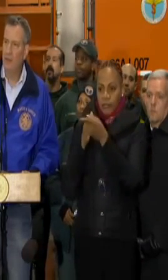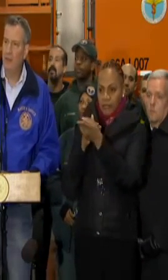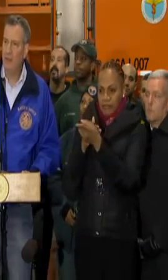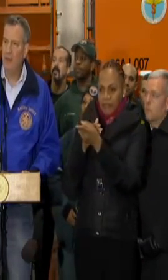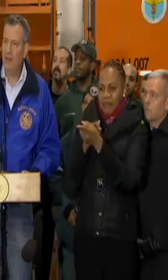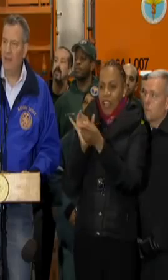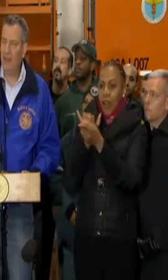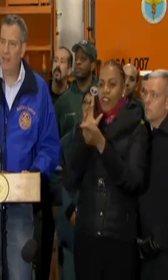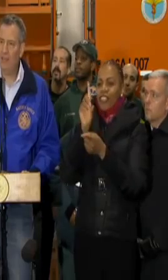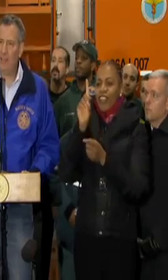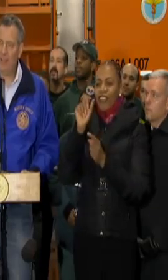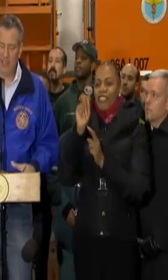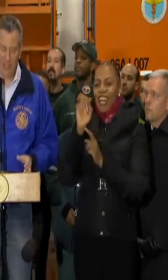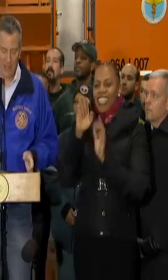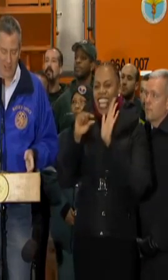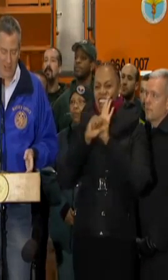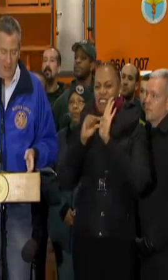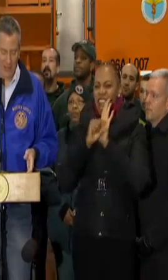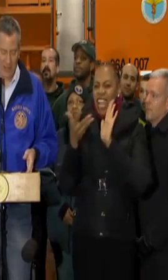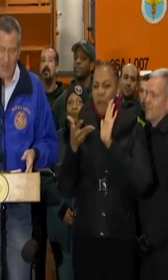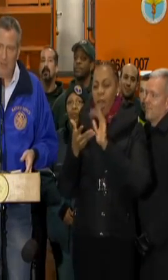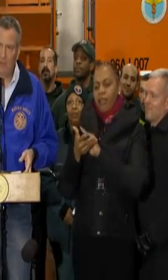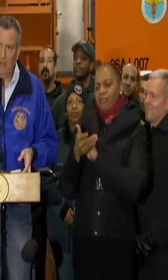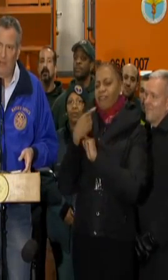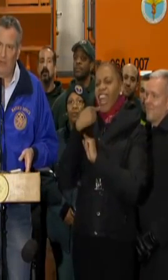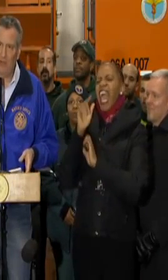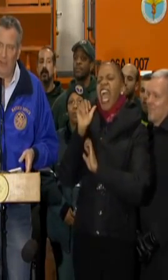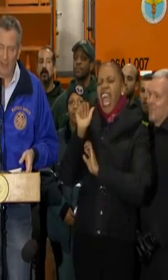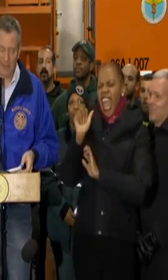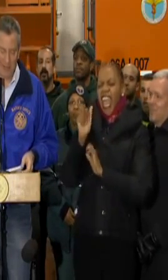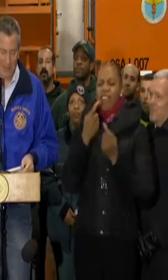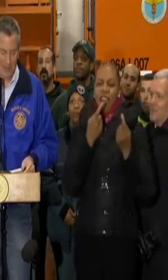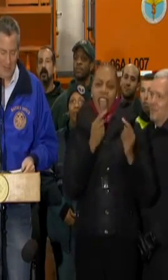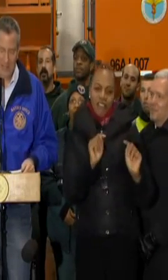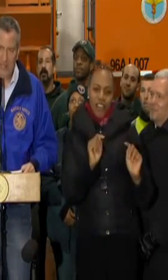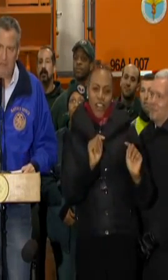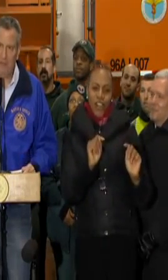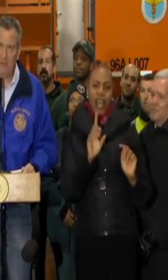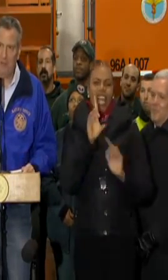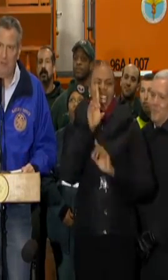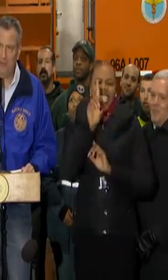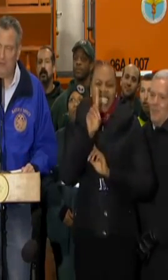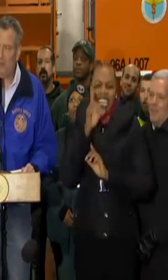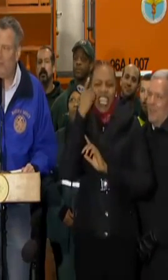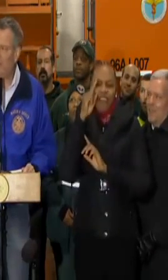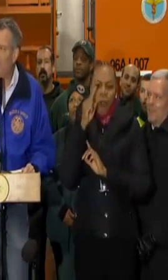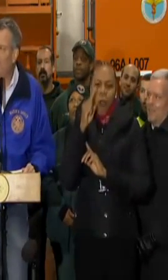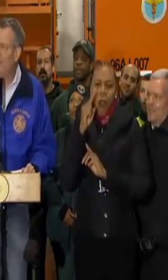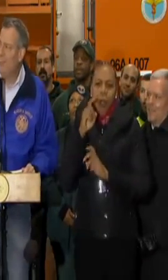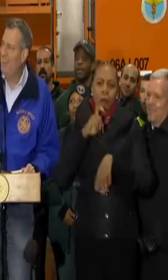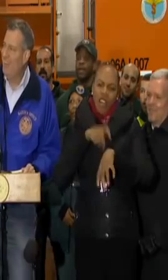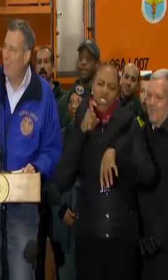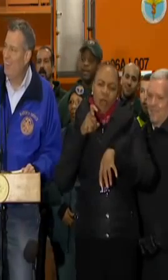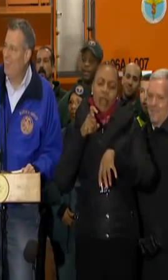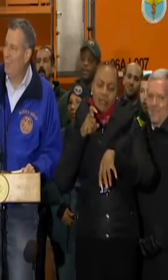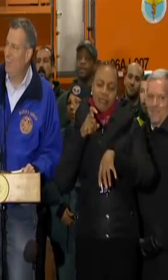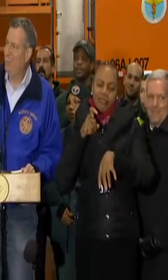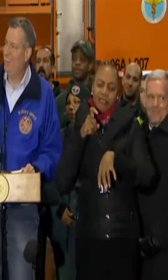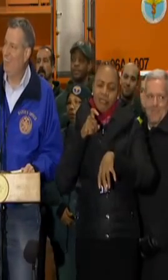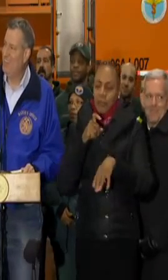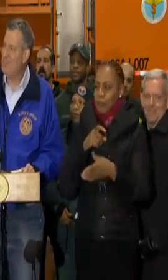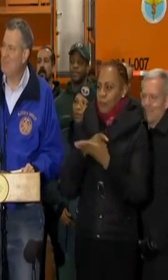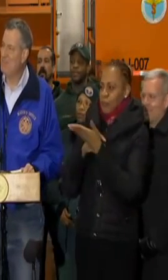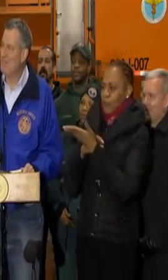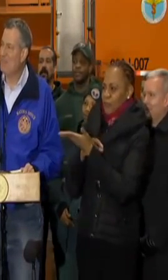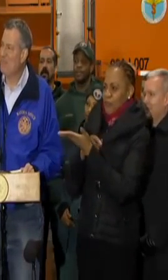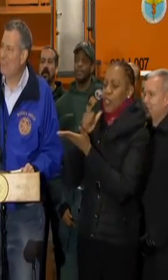Dante. I give Dante a A for effort and a D for punctuality.